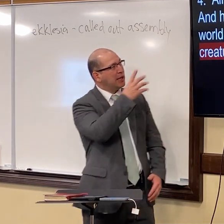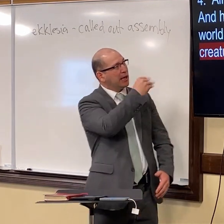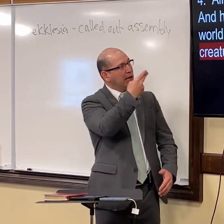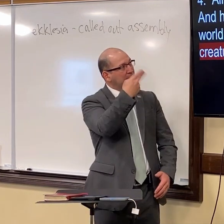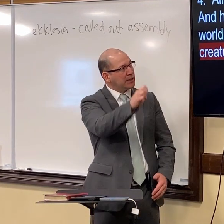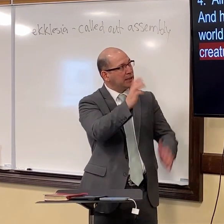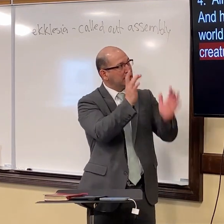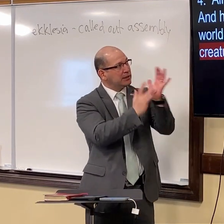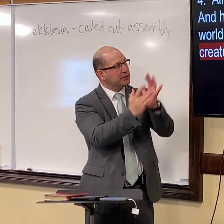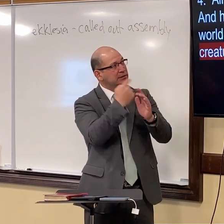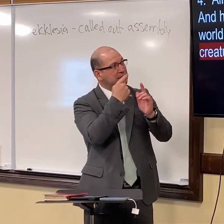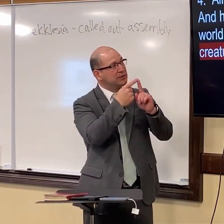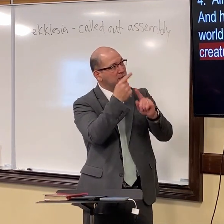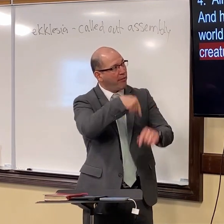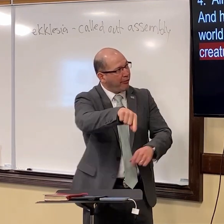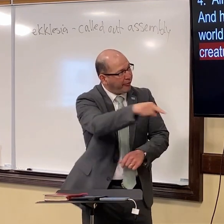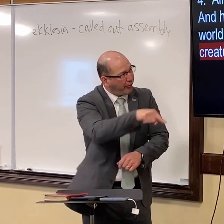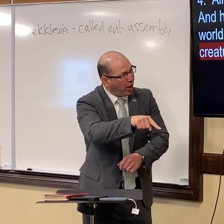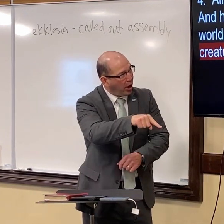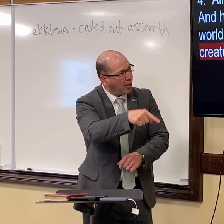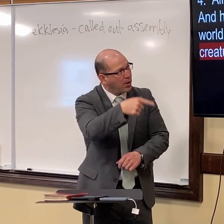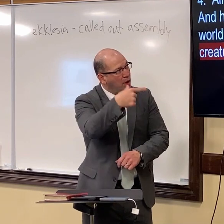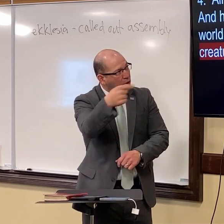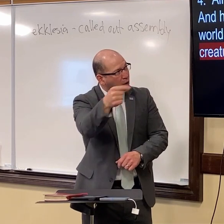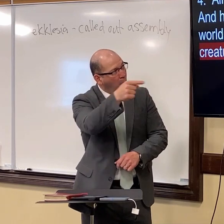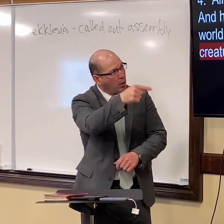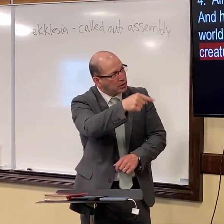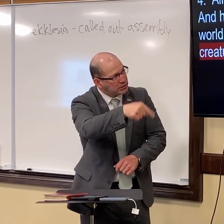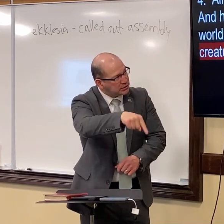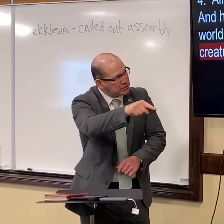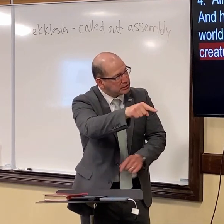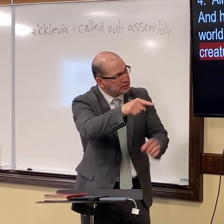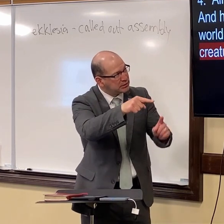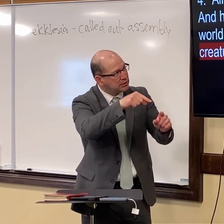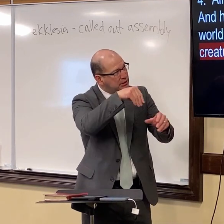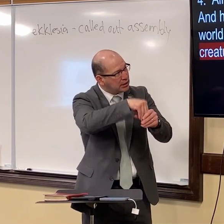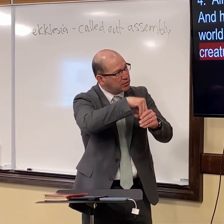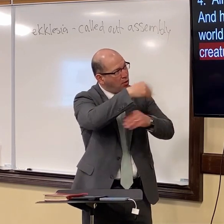And he said unto them, go ye to all the world